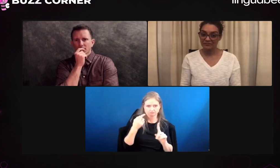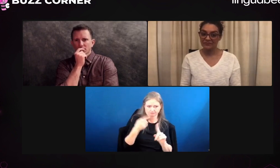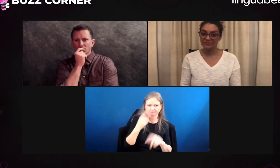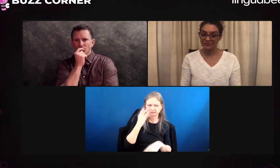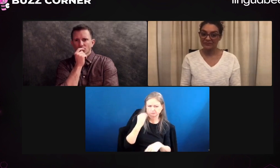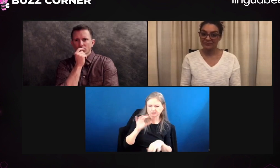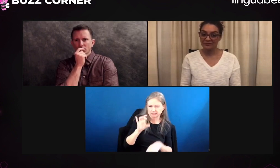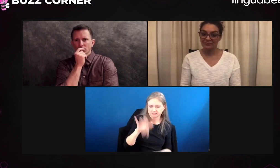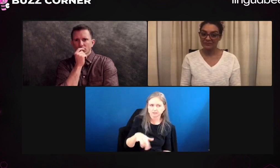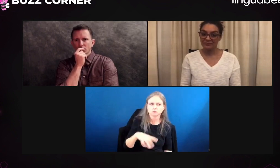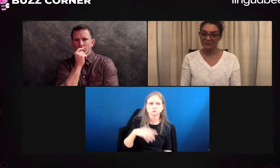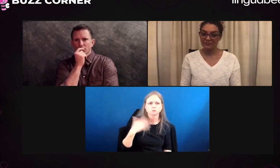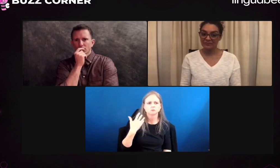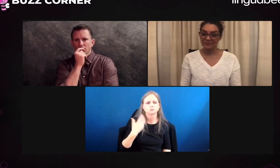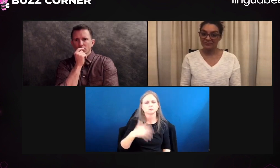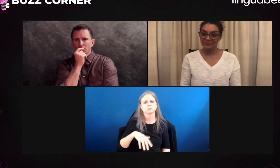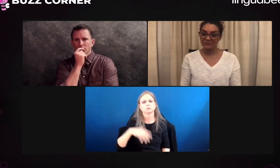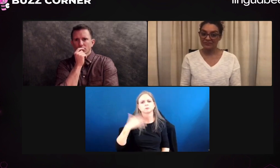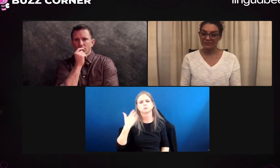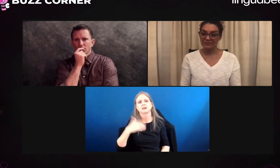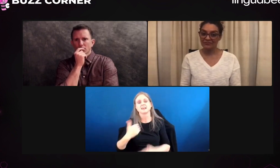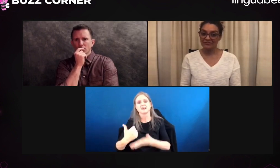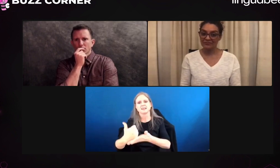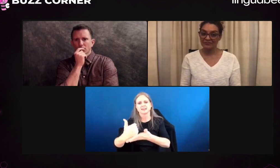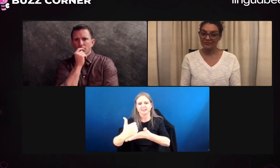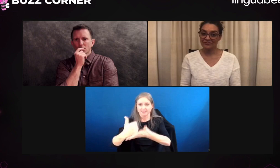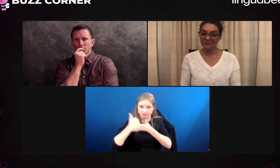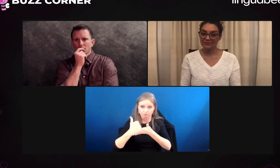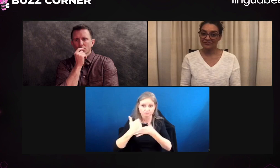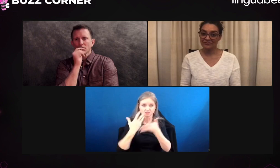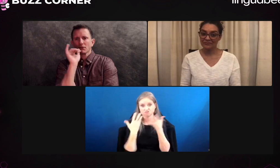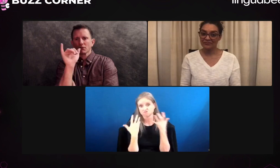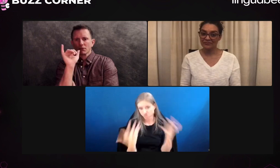work together to ensure that the situation was effective.